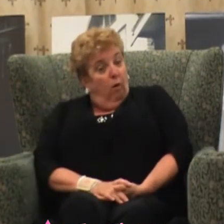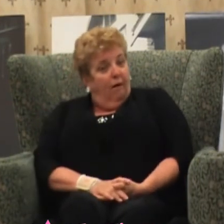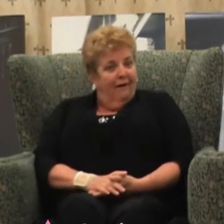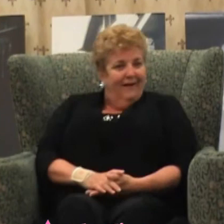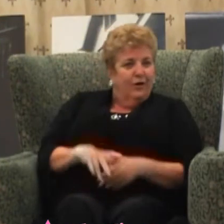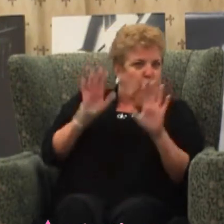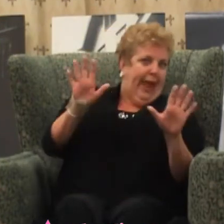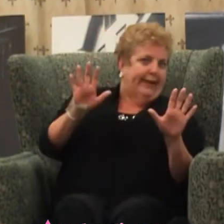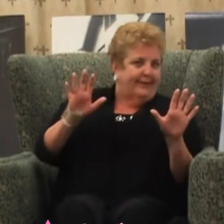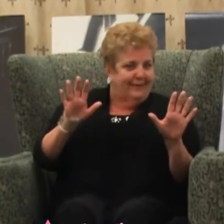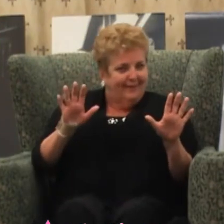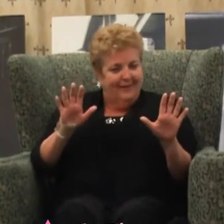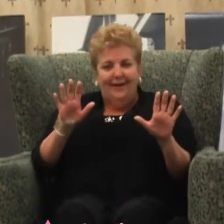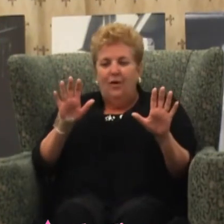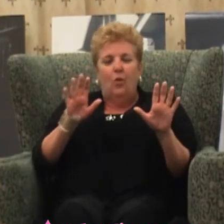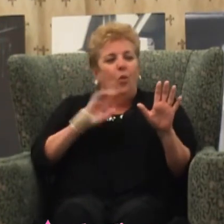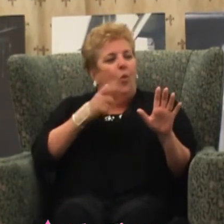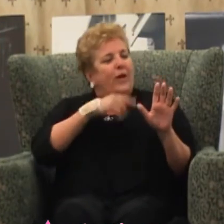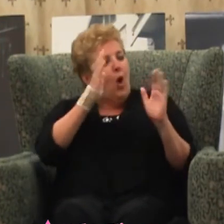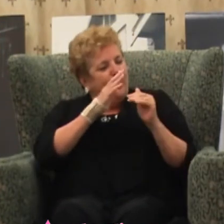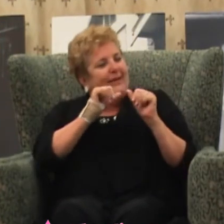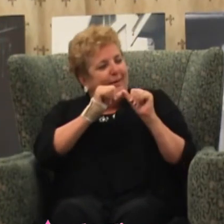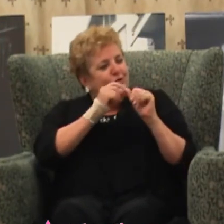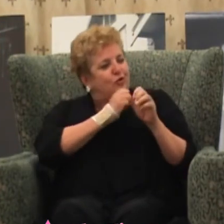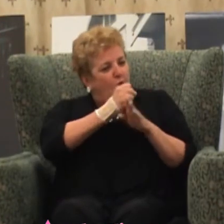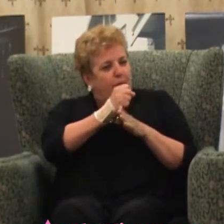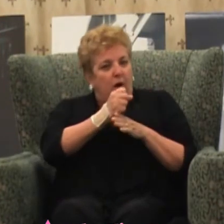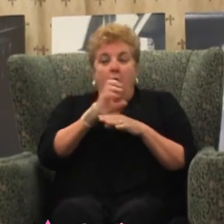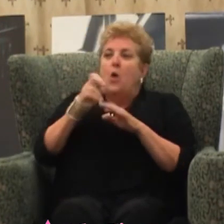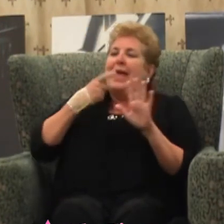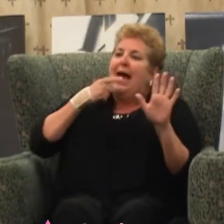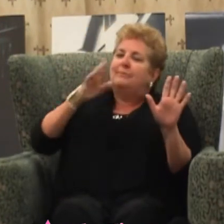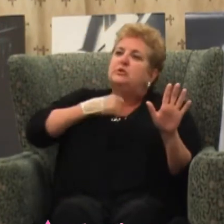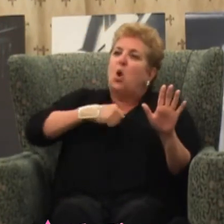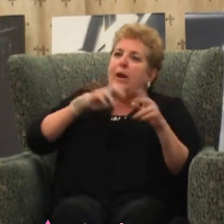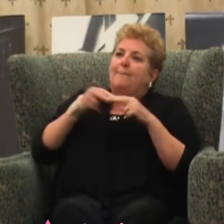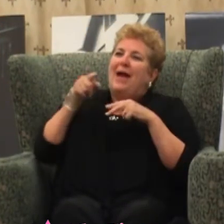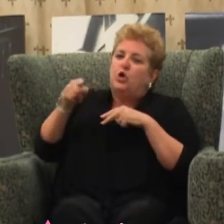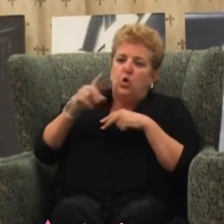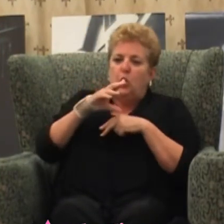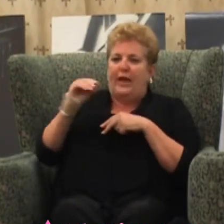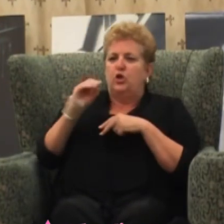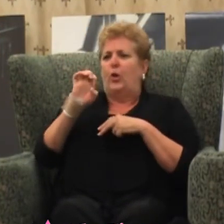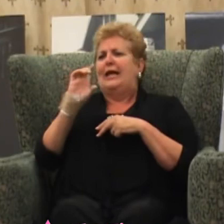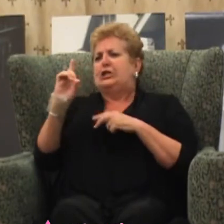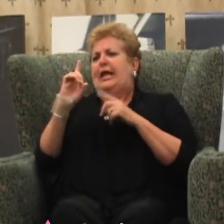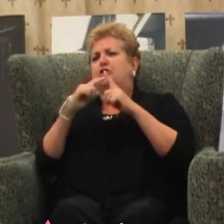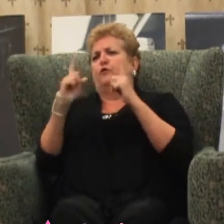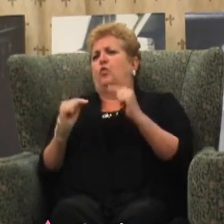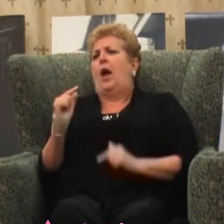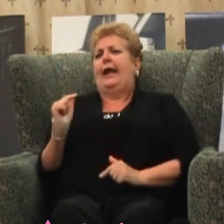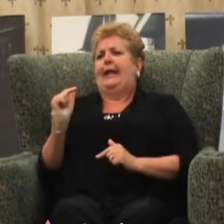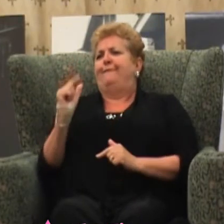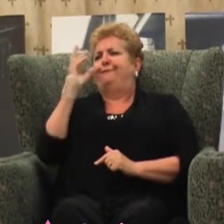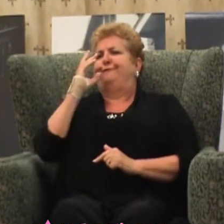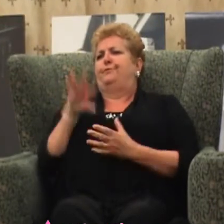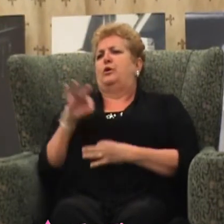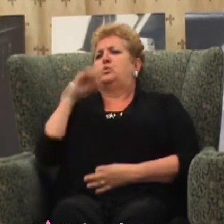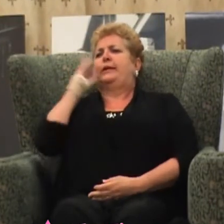Great. I hope it keeps you sober, Doug. Okay, look, I'm sorry about you guys and your educational variety, you know, but I had